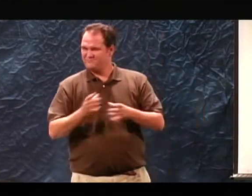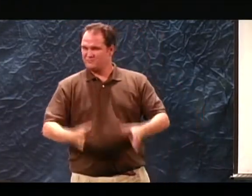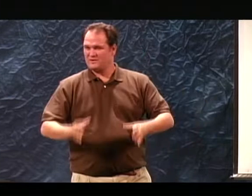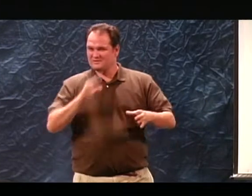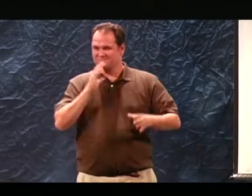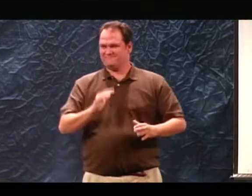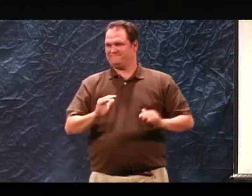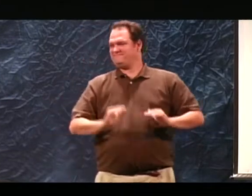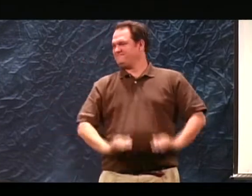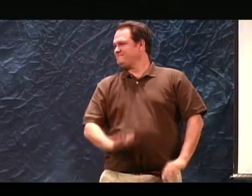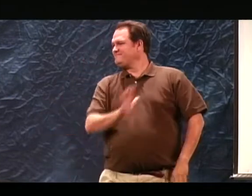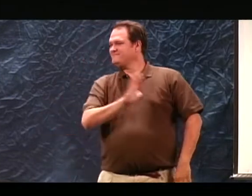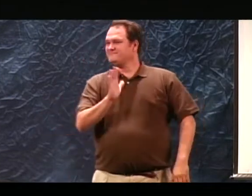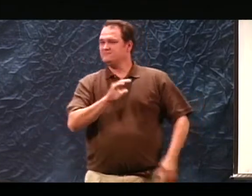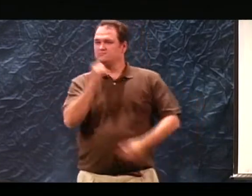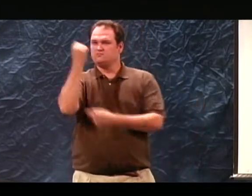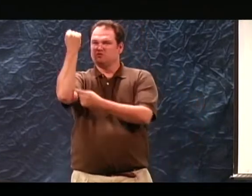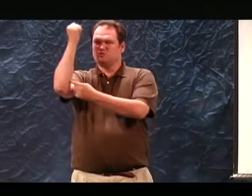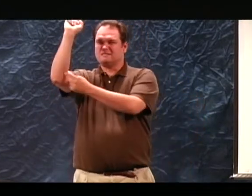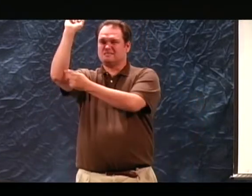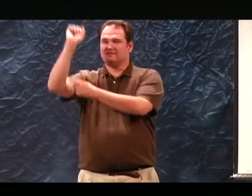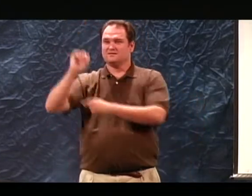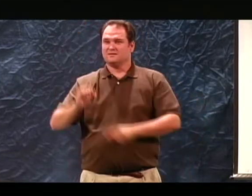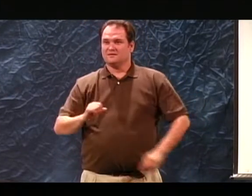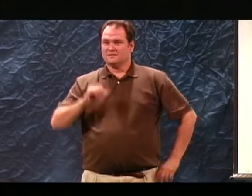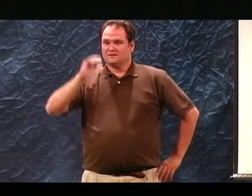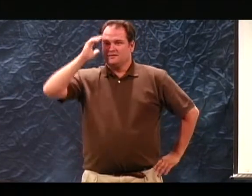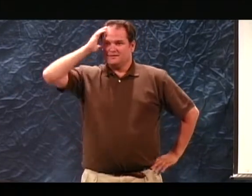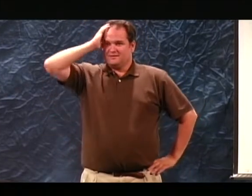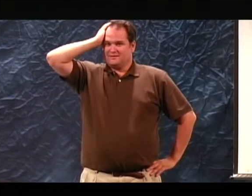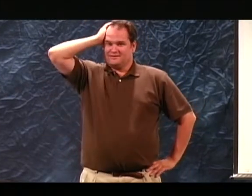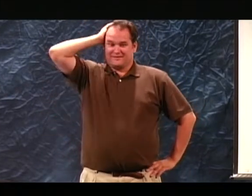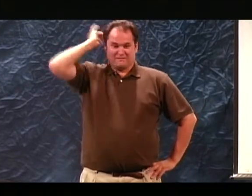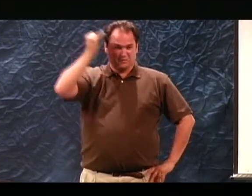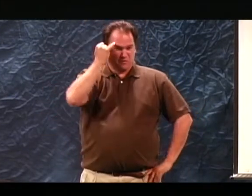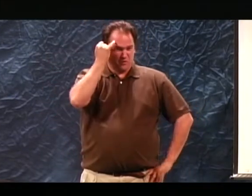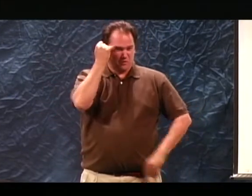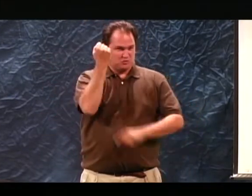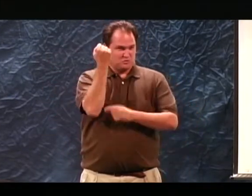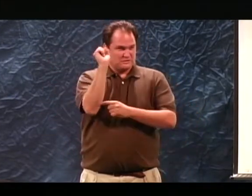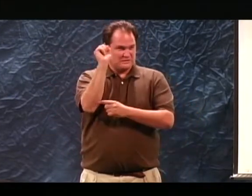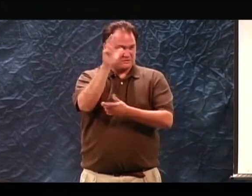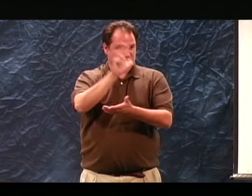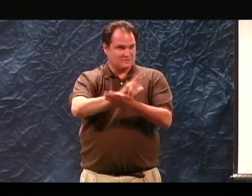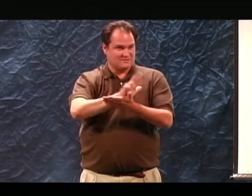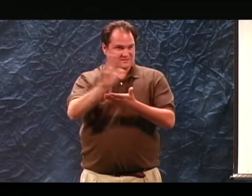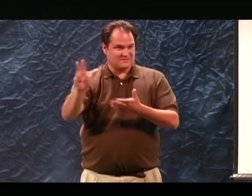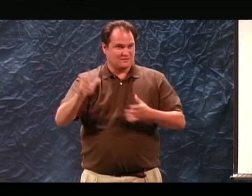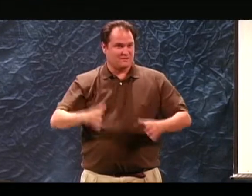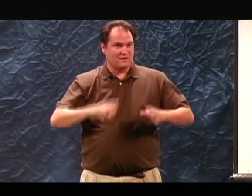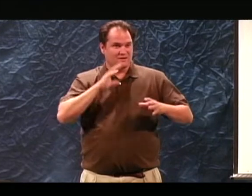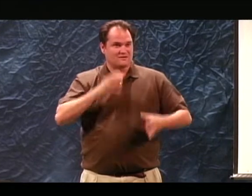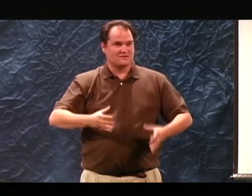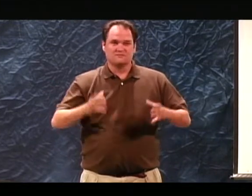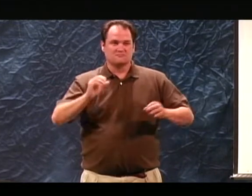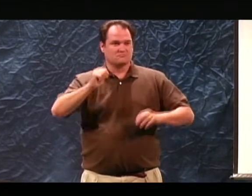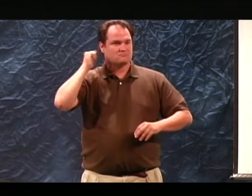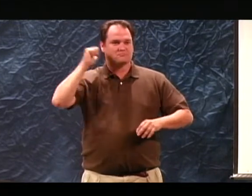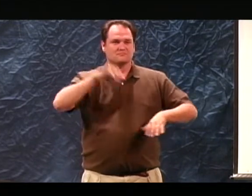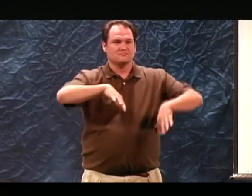shocked on the other hand suppose that garbage collectors in this country will not strike as they did once in philadelphia where